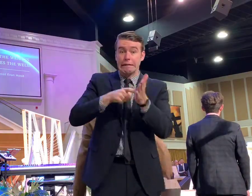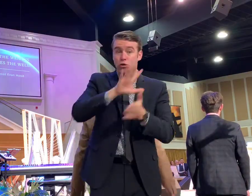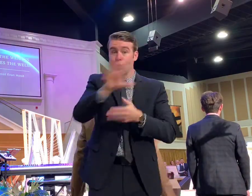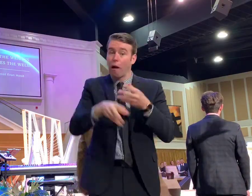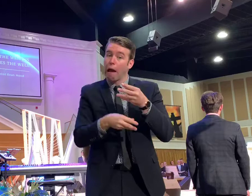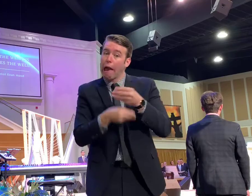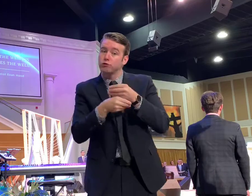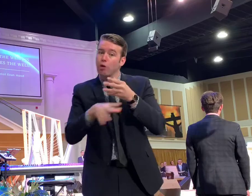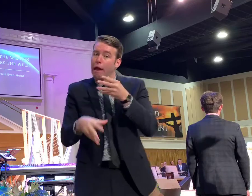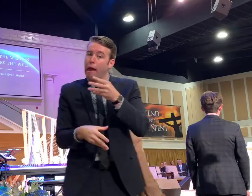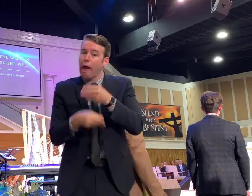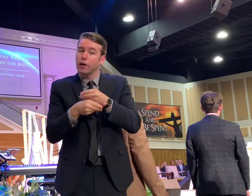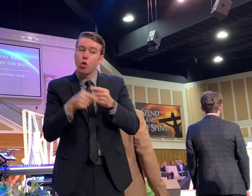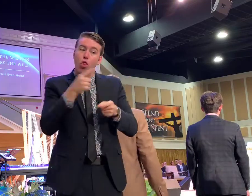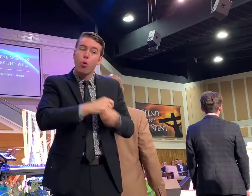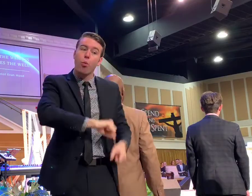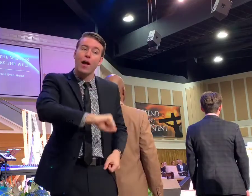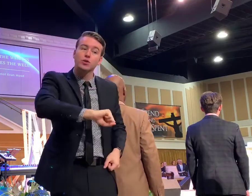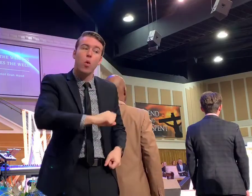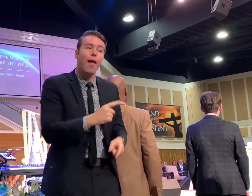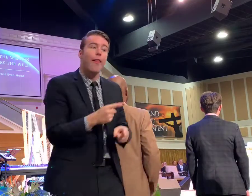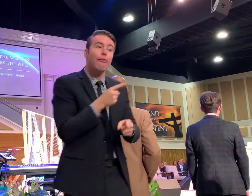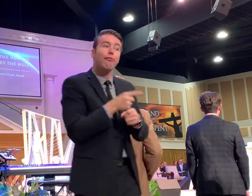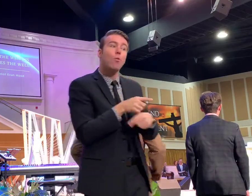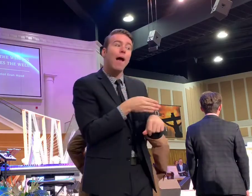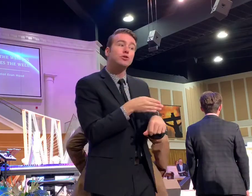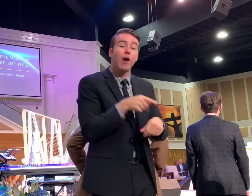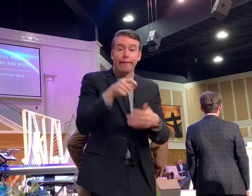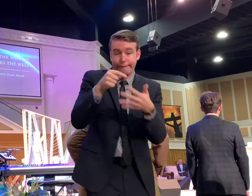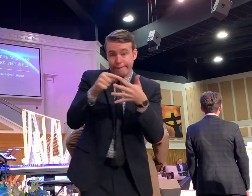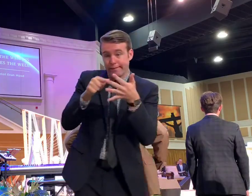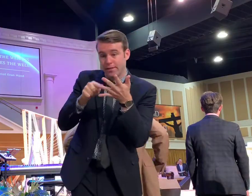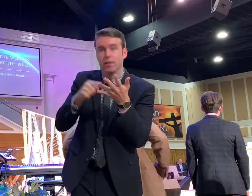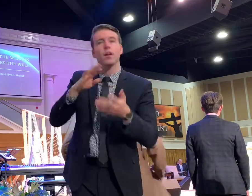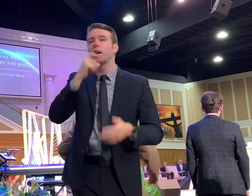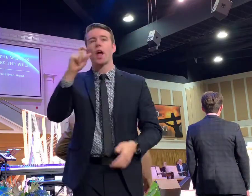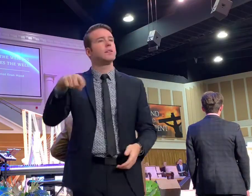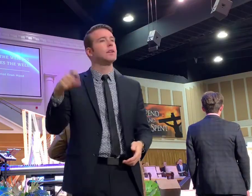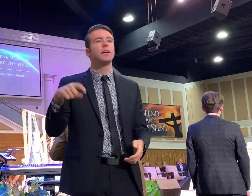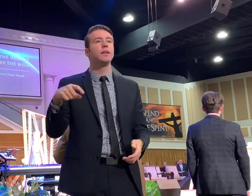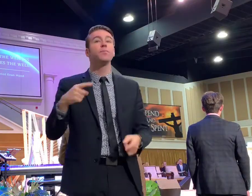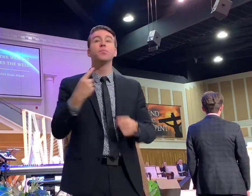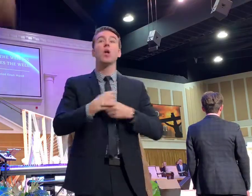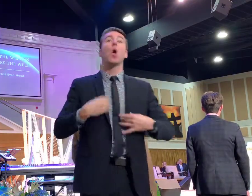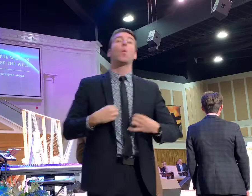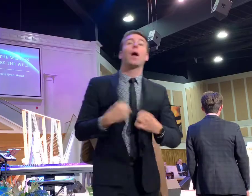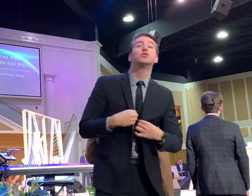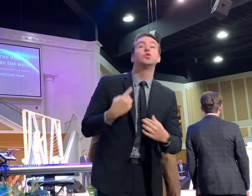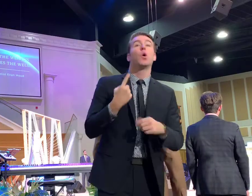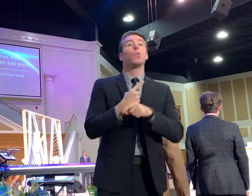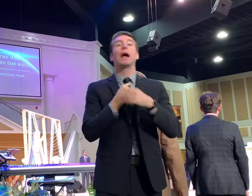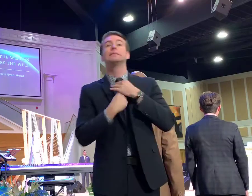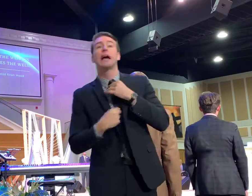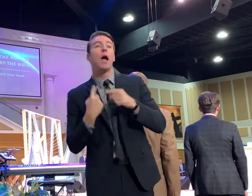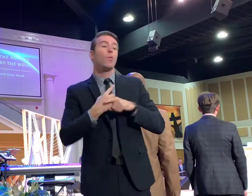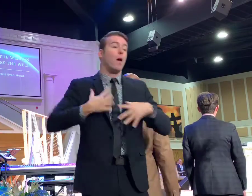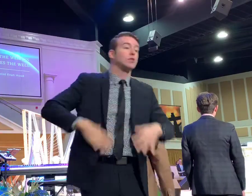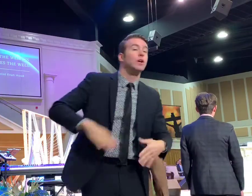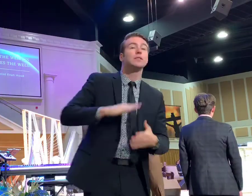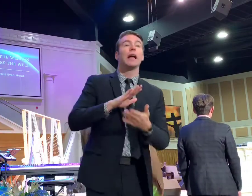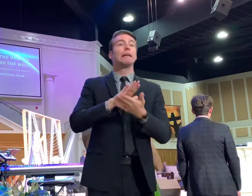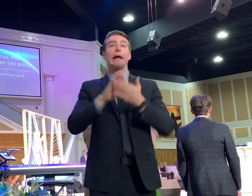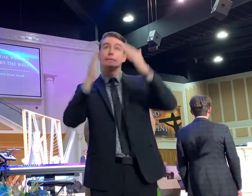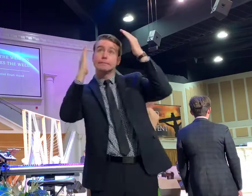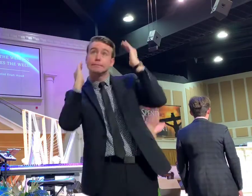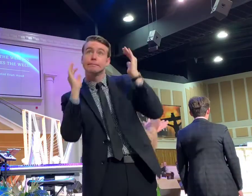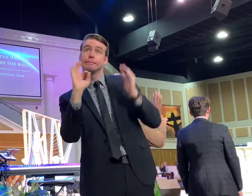need the right sword, the right song, the right... You don't have to have the right suit, right tie, right dress, right hairdo.